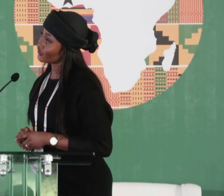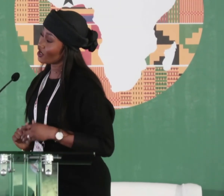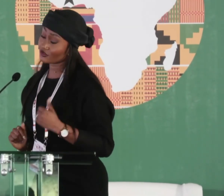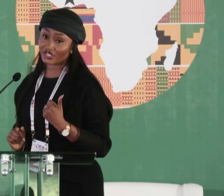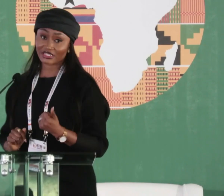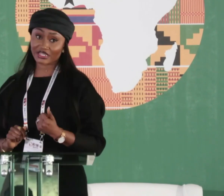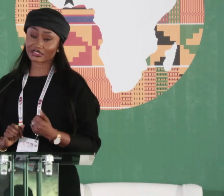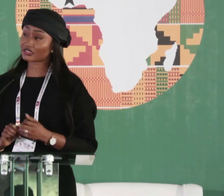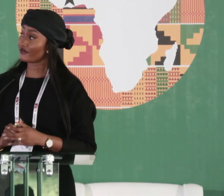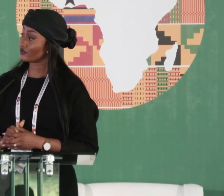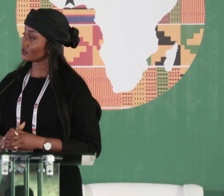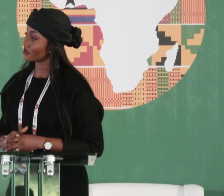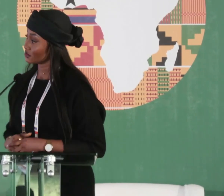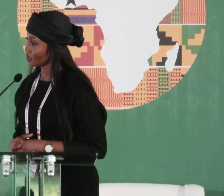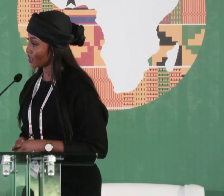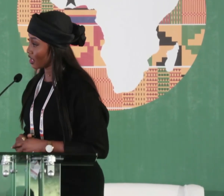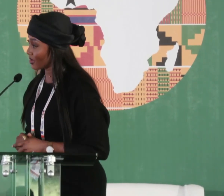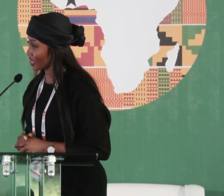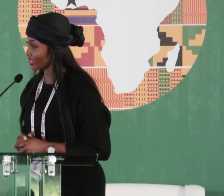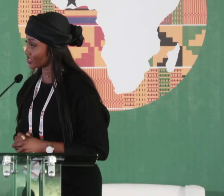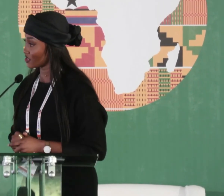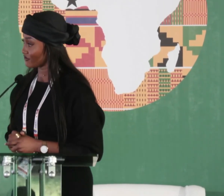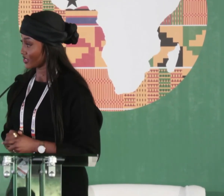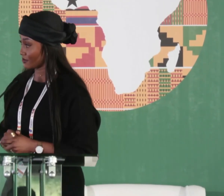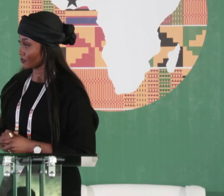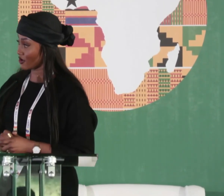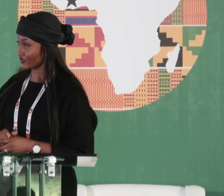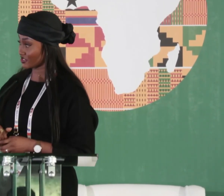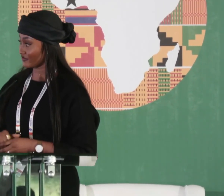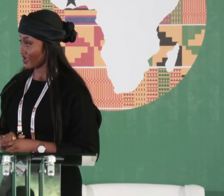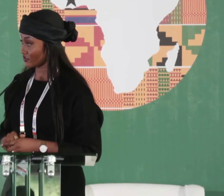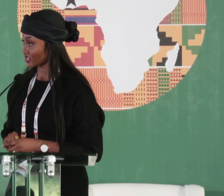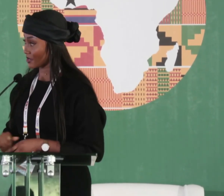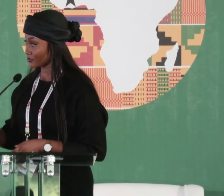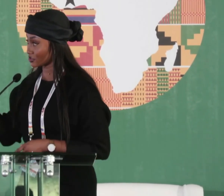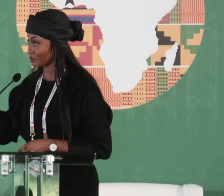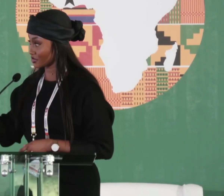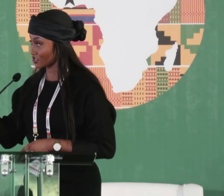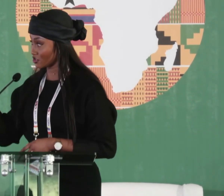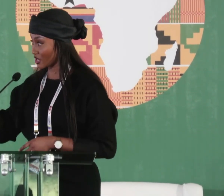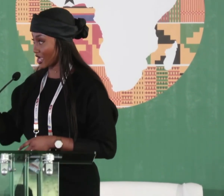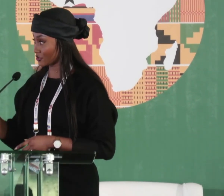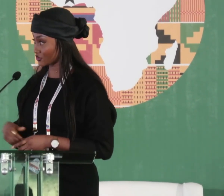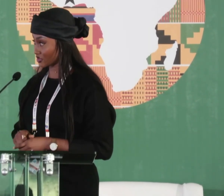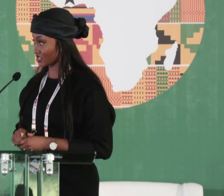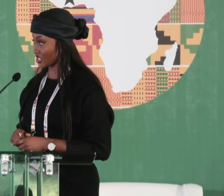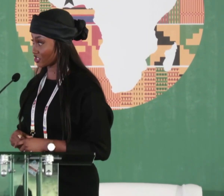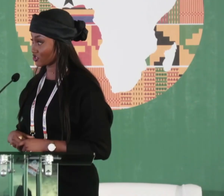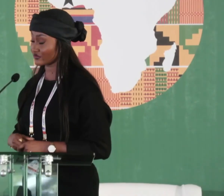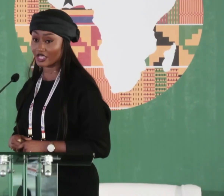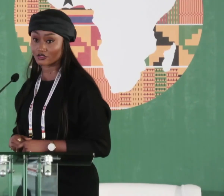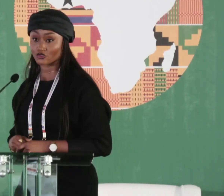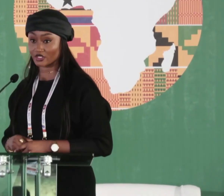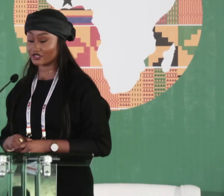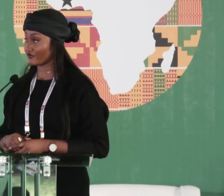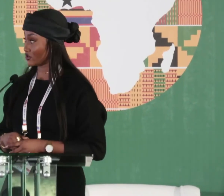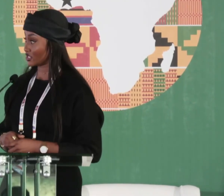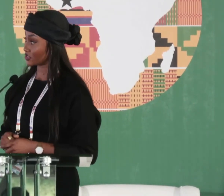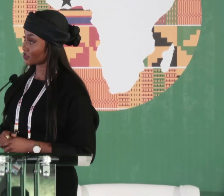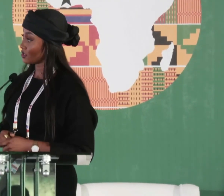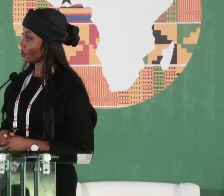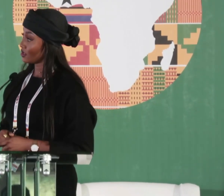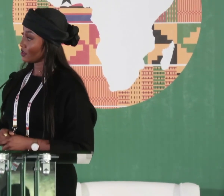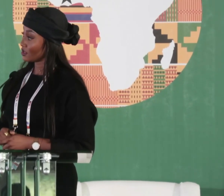of the 137, about 80 of them, of the survivors, happened to be young adults within the age of 10 to 24